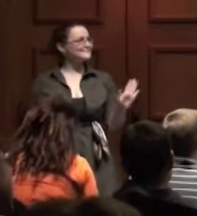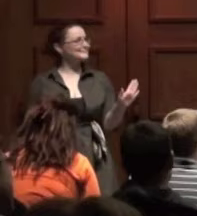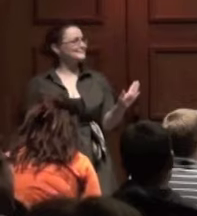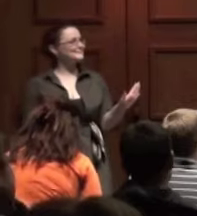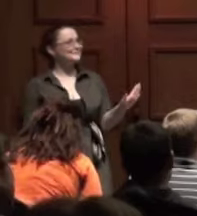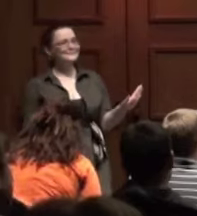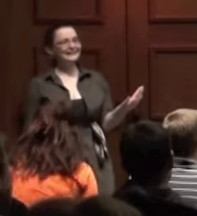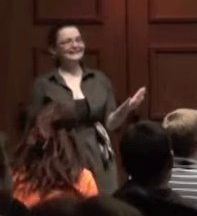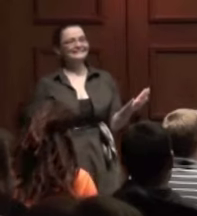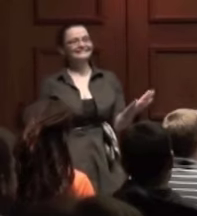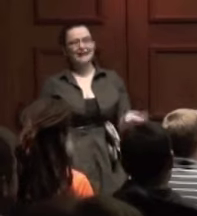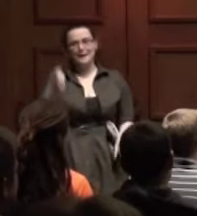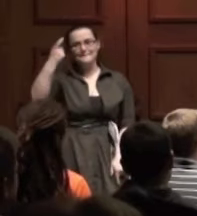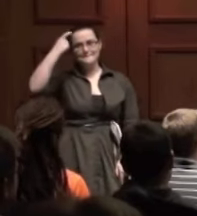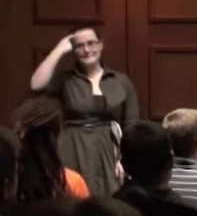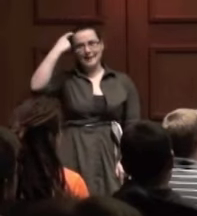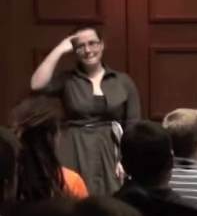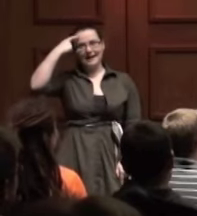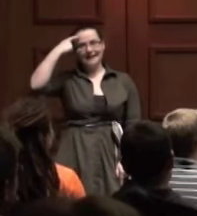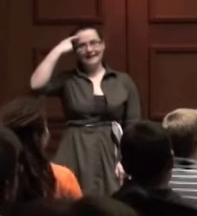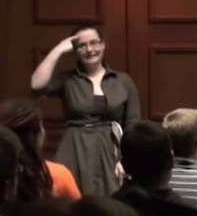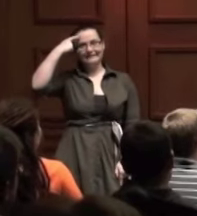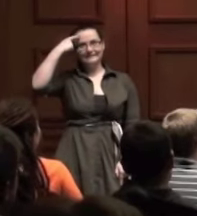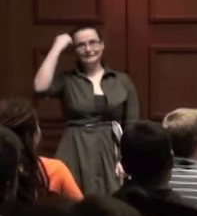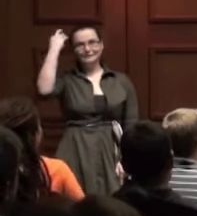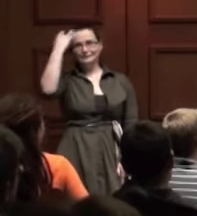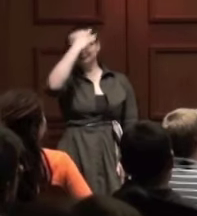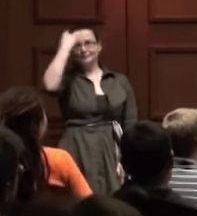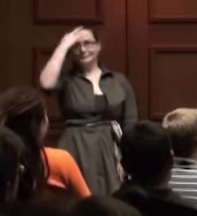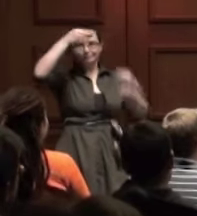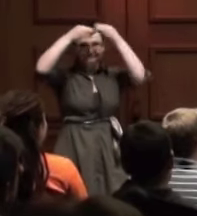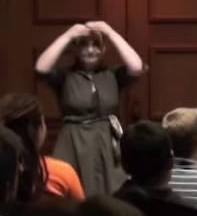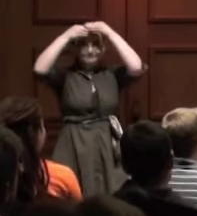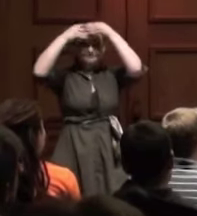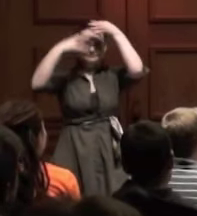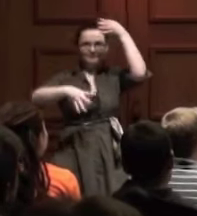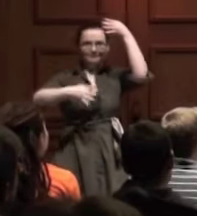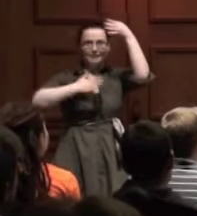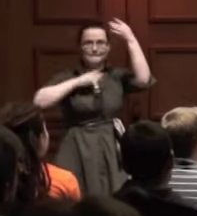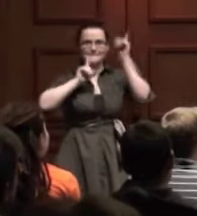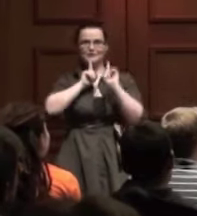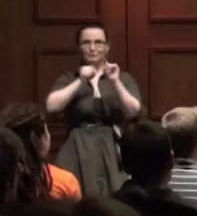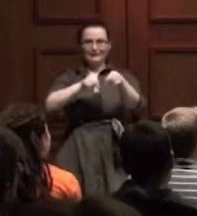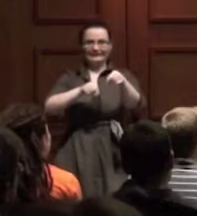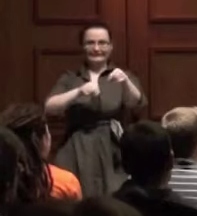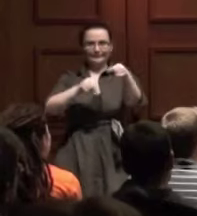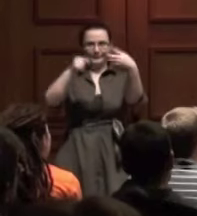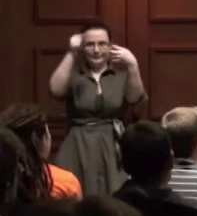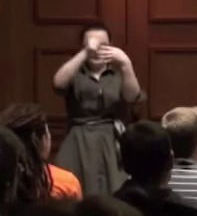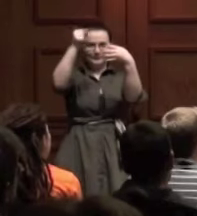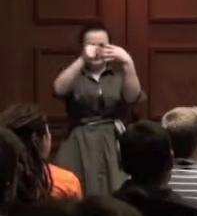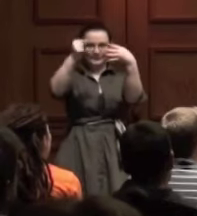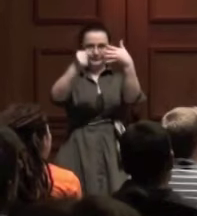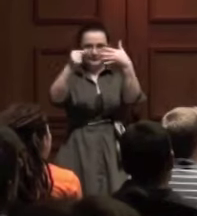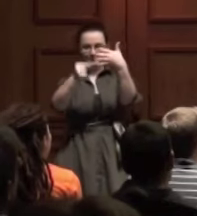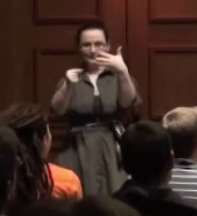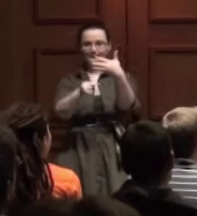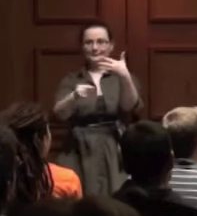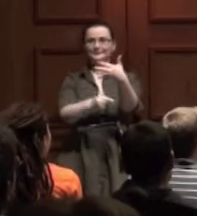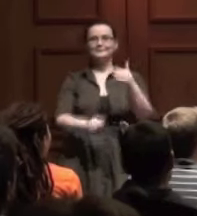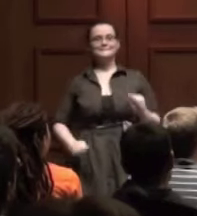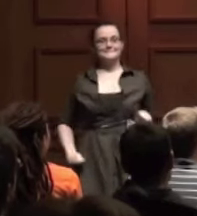Across the screen in my brain flashed the first 5 points of my argument. I